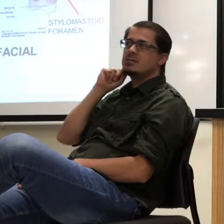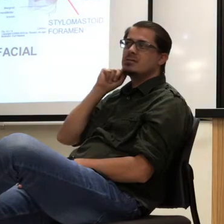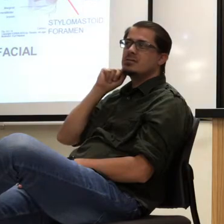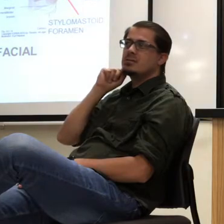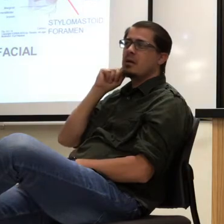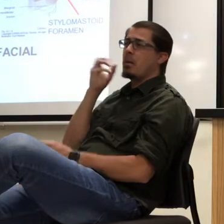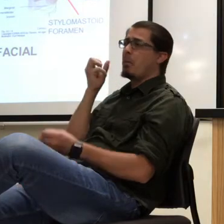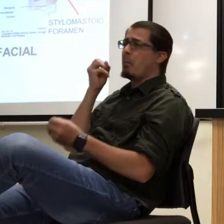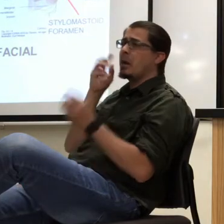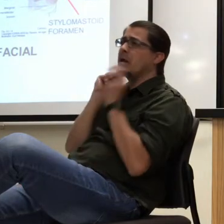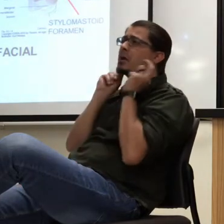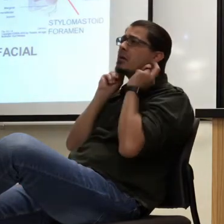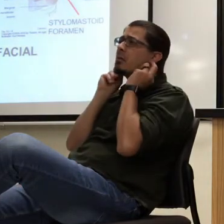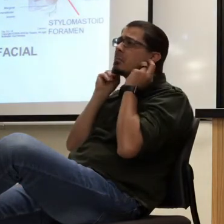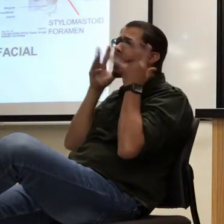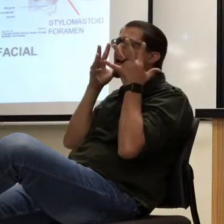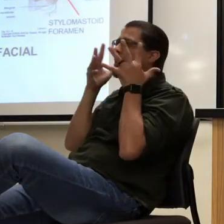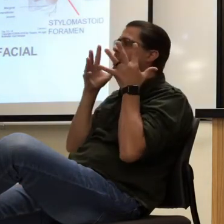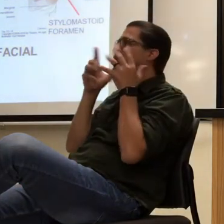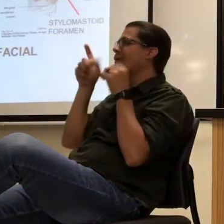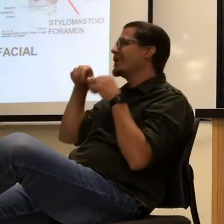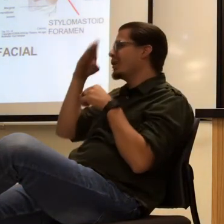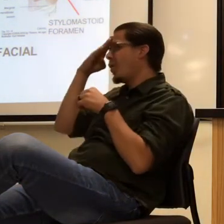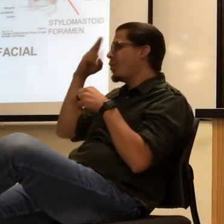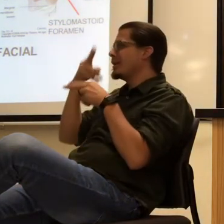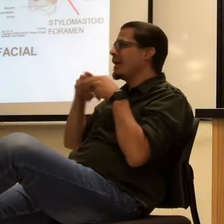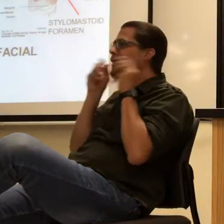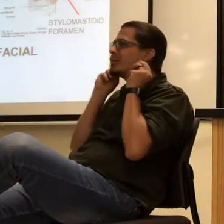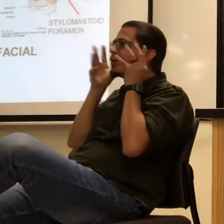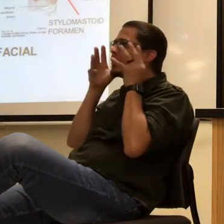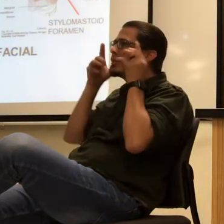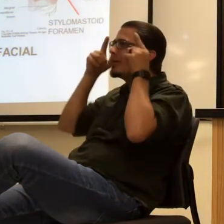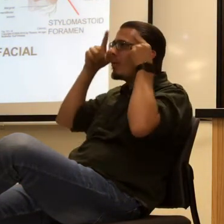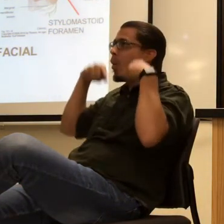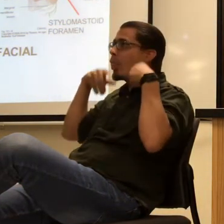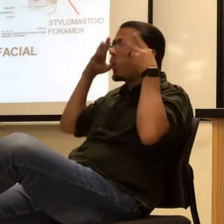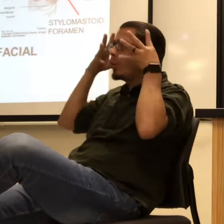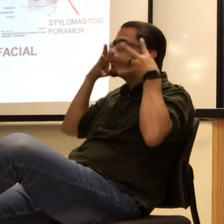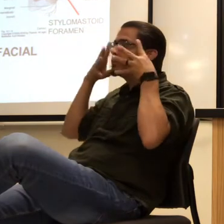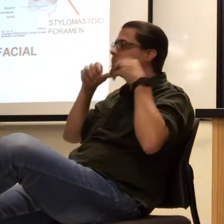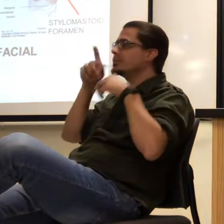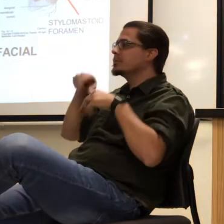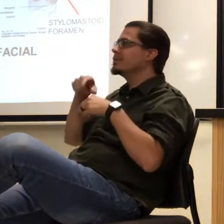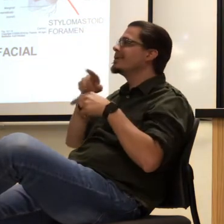Gives off many branches, don't got to know their names. Let's just say it innervates muscles of facial expression.